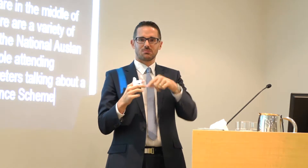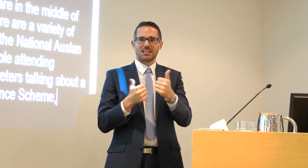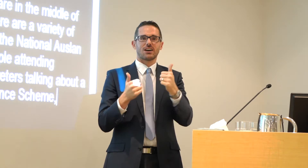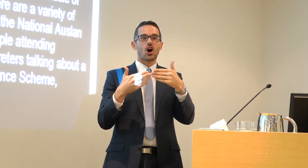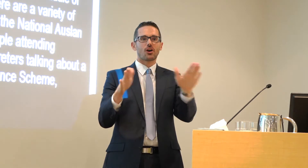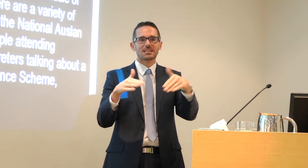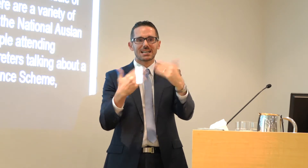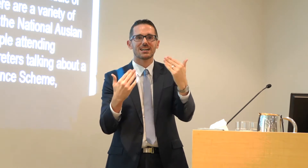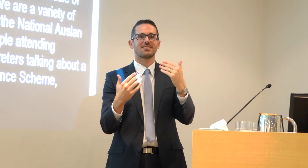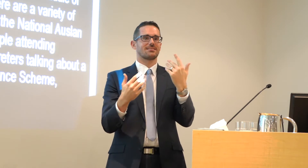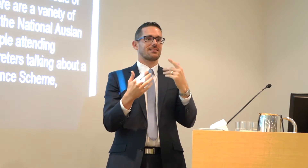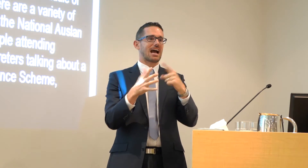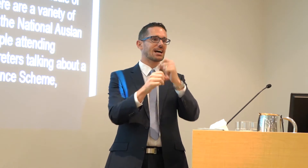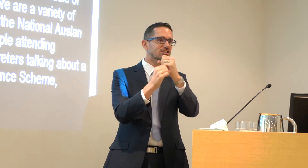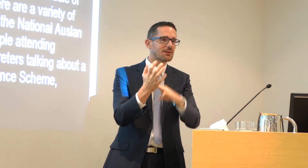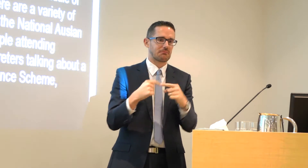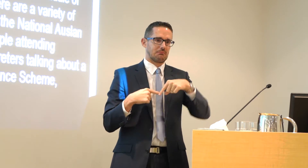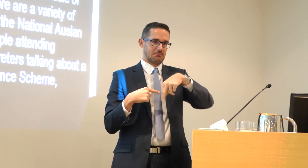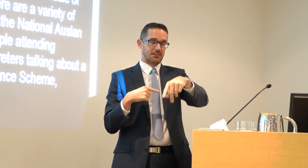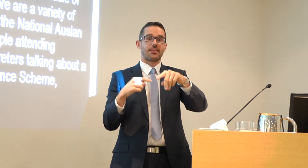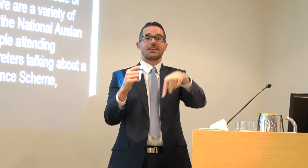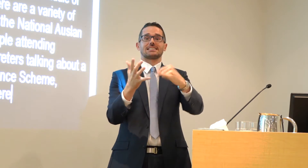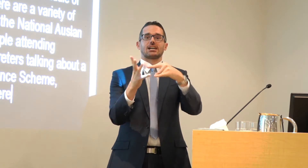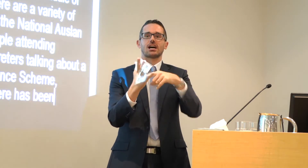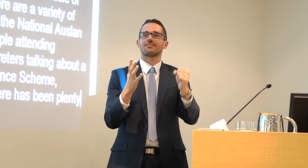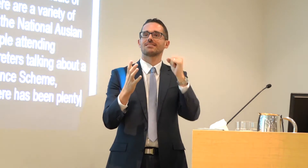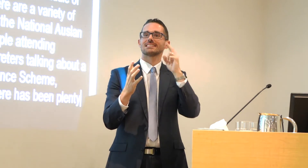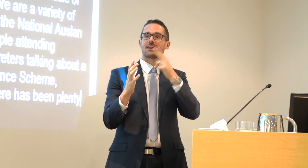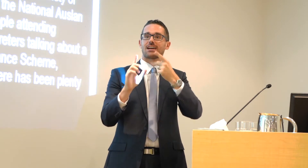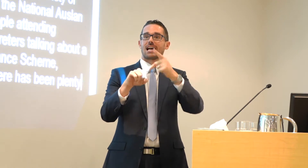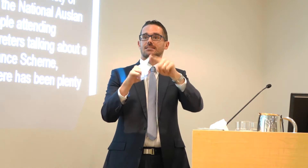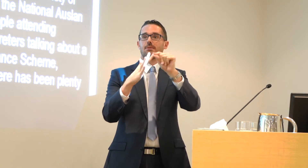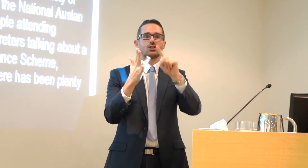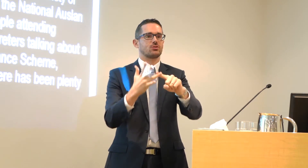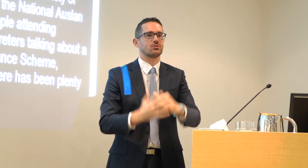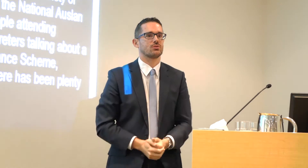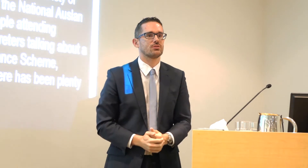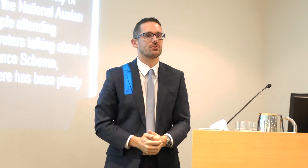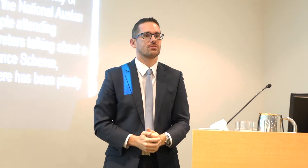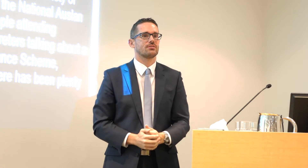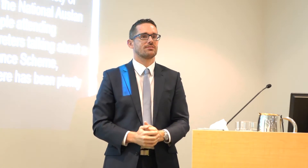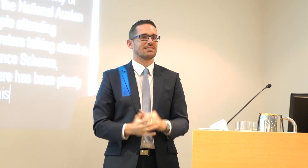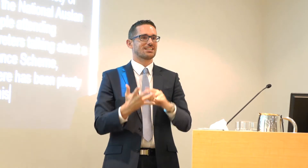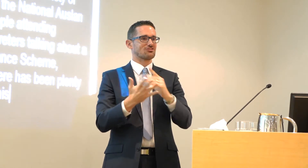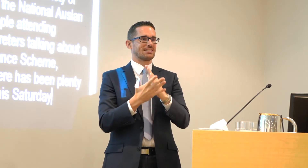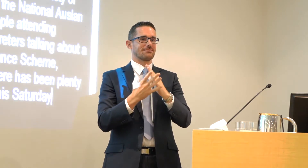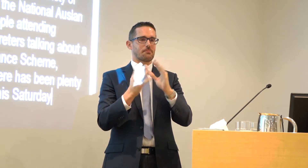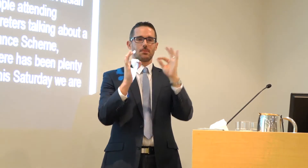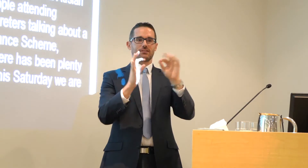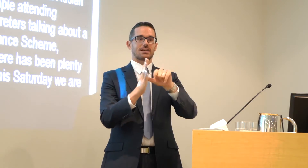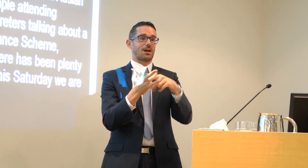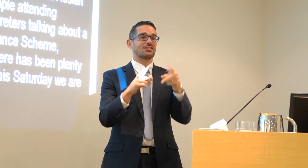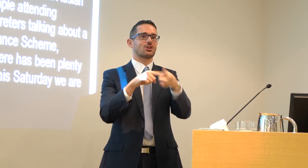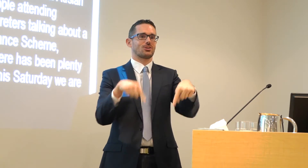access to society. And this week there's been plenty of events happening throughout the community, and this Saturday we're having the Deaf Expo,